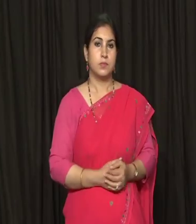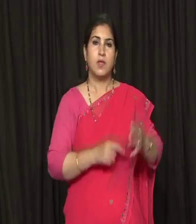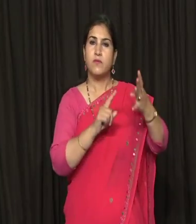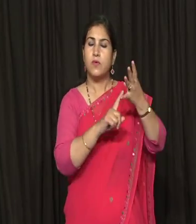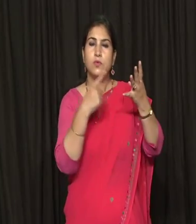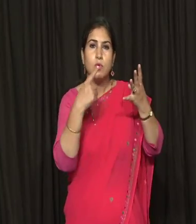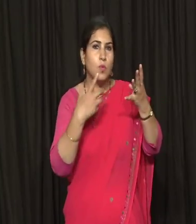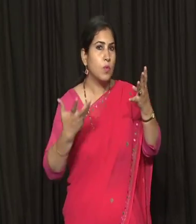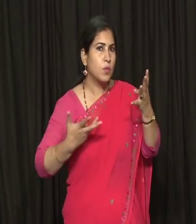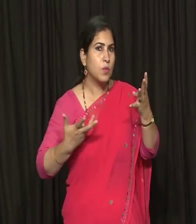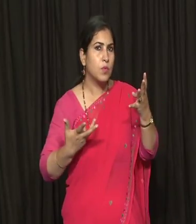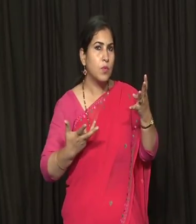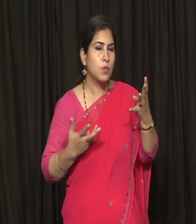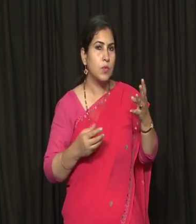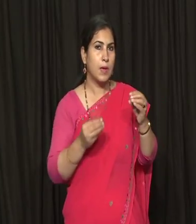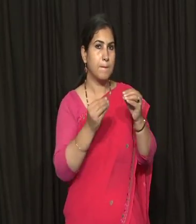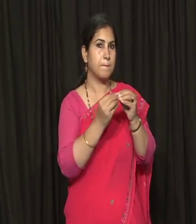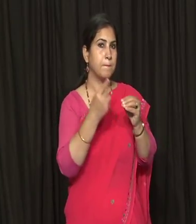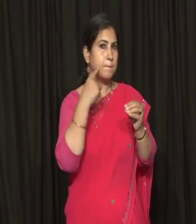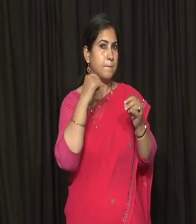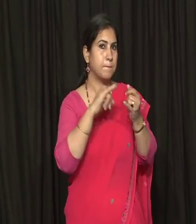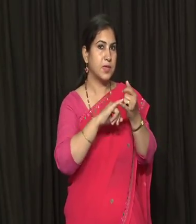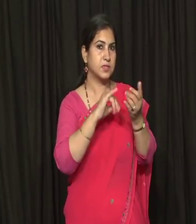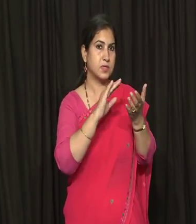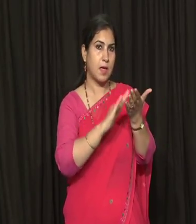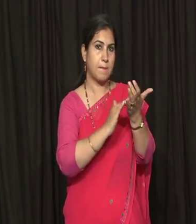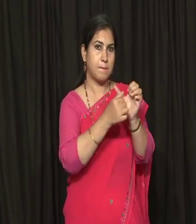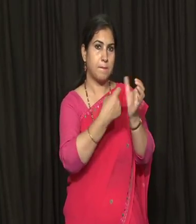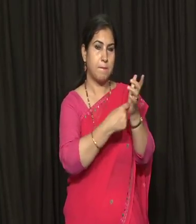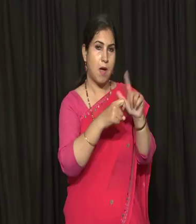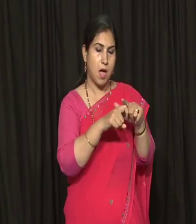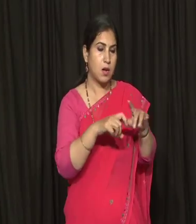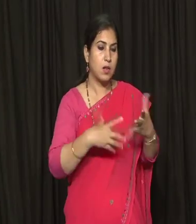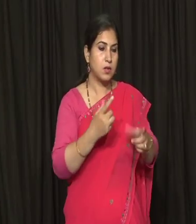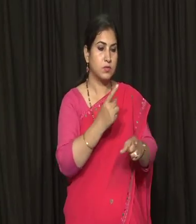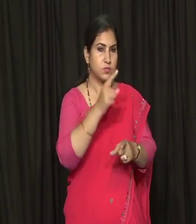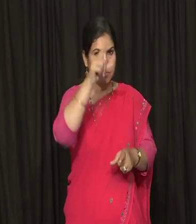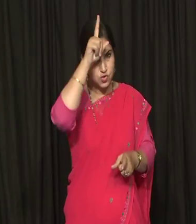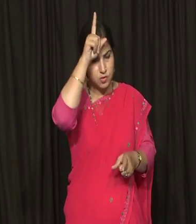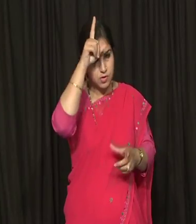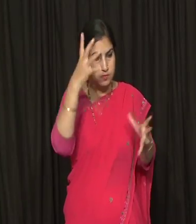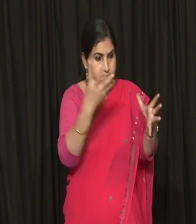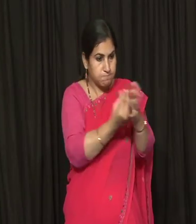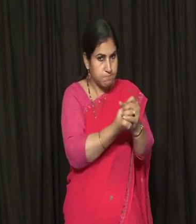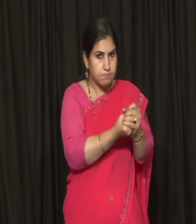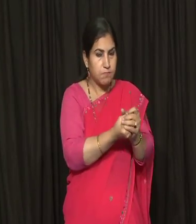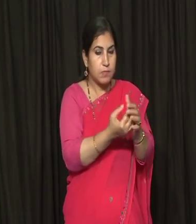Fourth, we discussed about the role of Bismarck in uniting Germany and Bismarck's policy